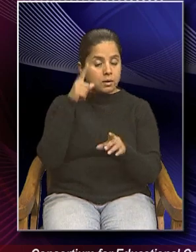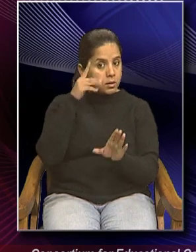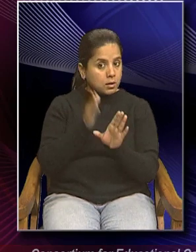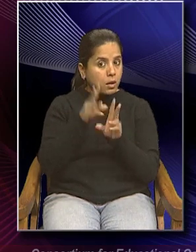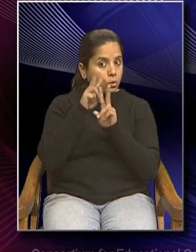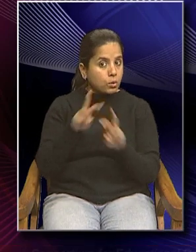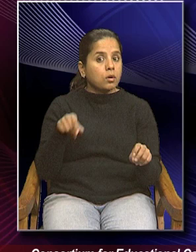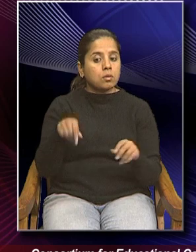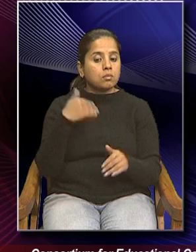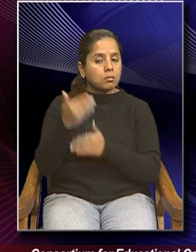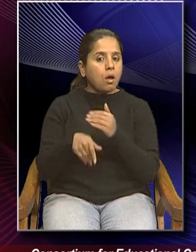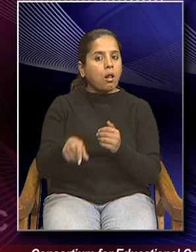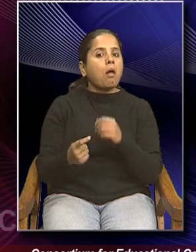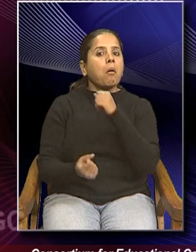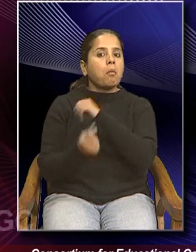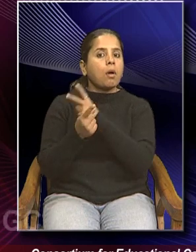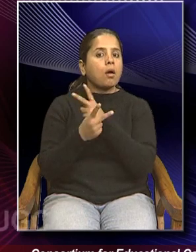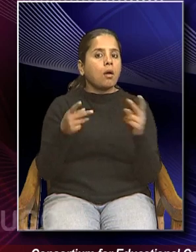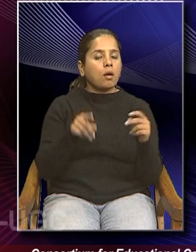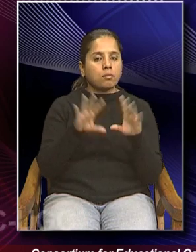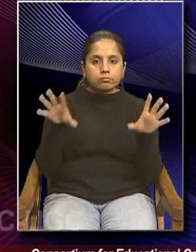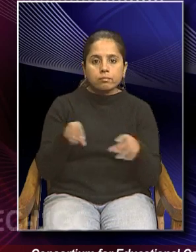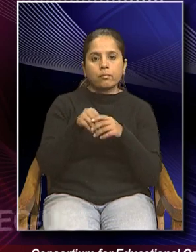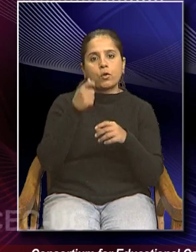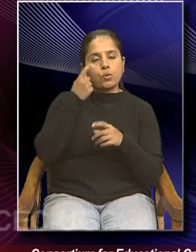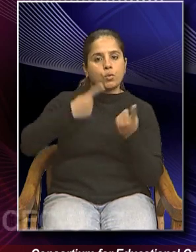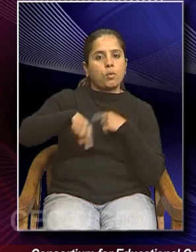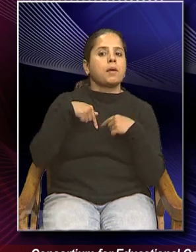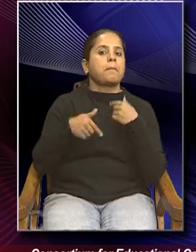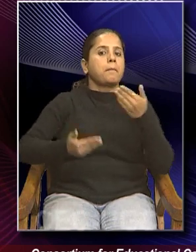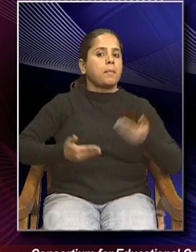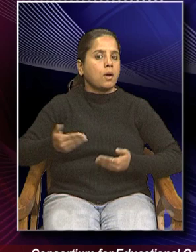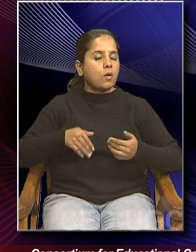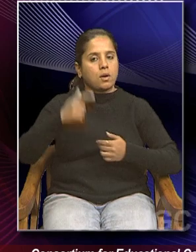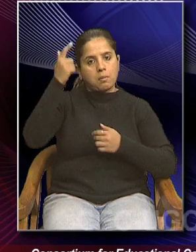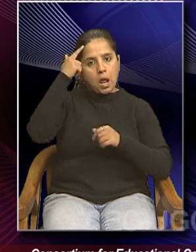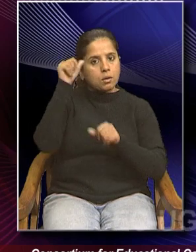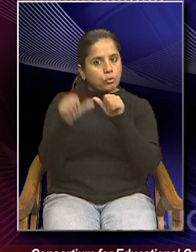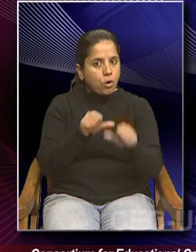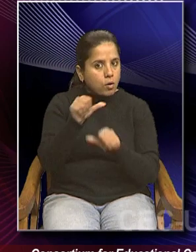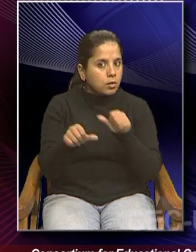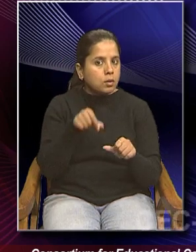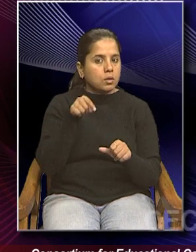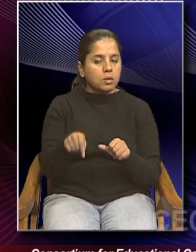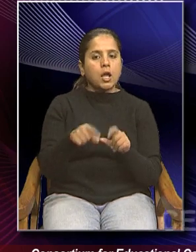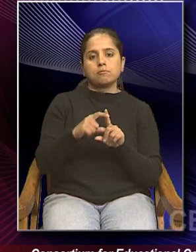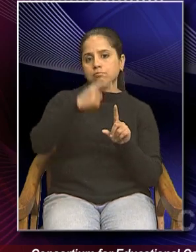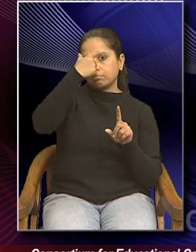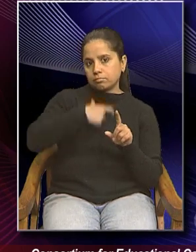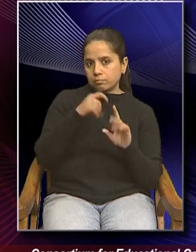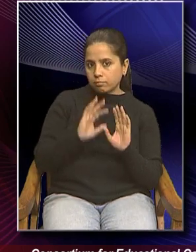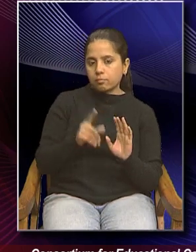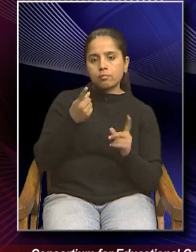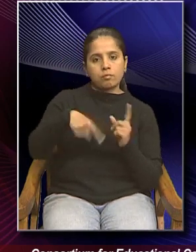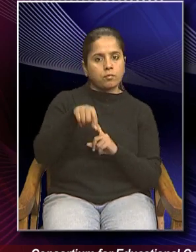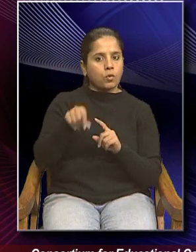which has significant consequences for comprehending human behavior and mental processes, is a discipline that has